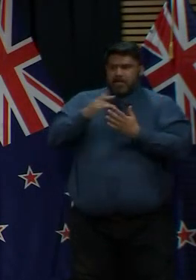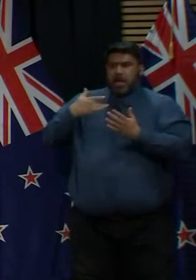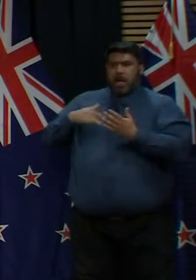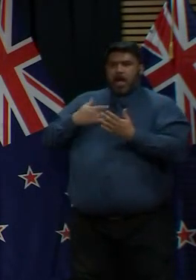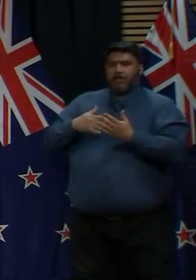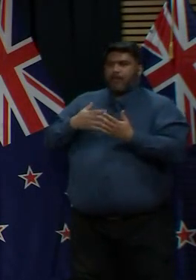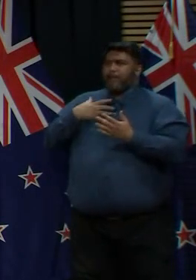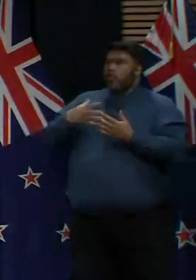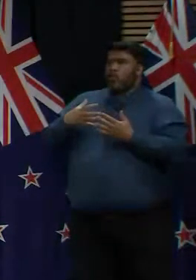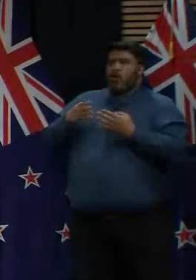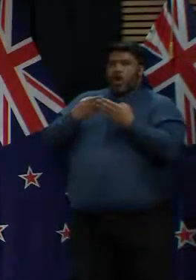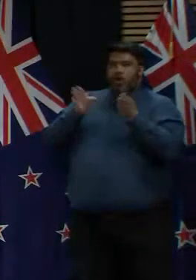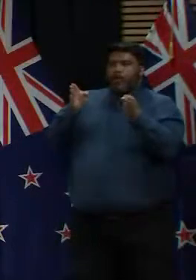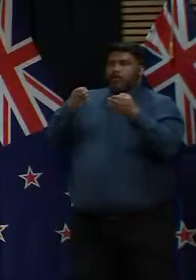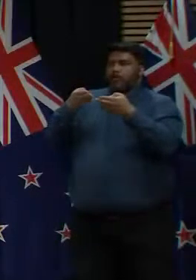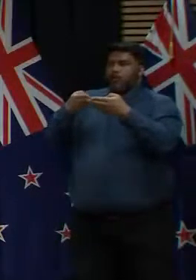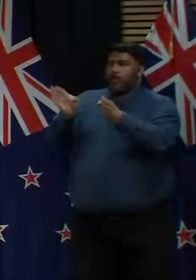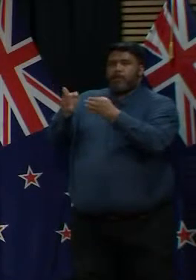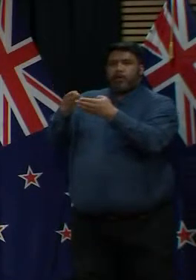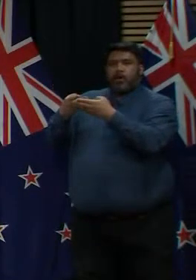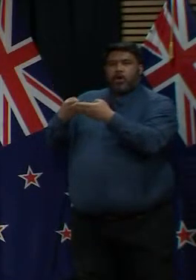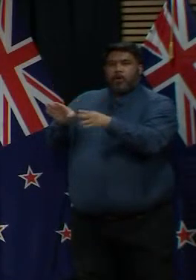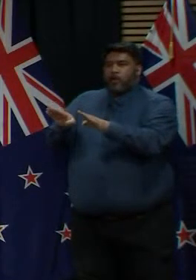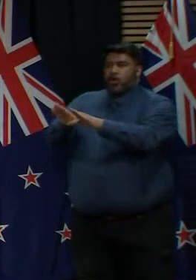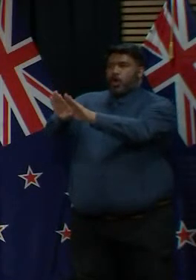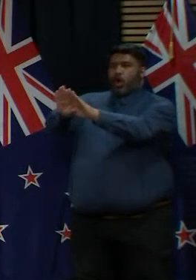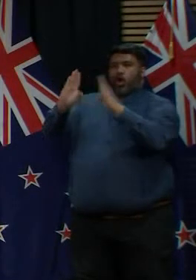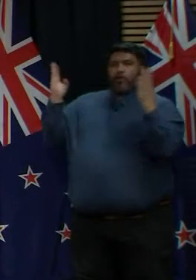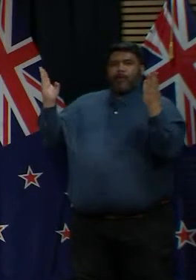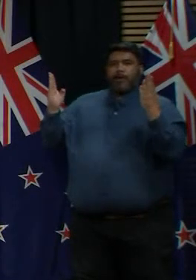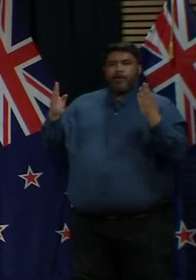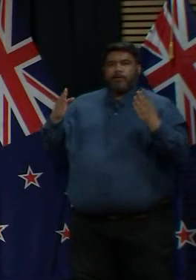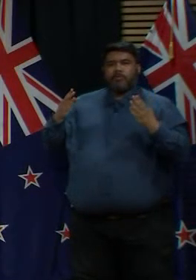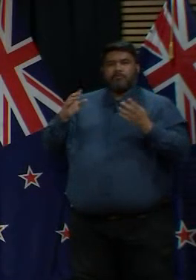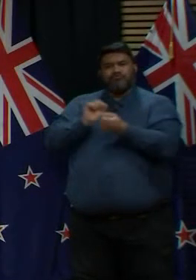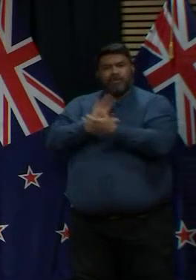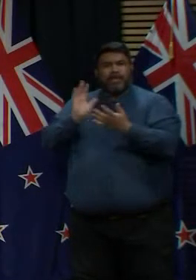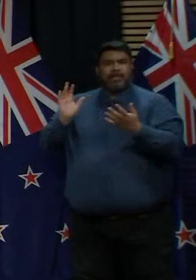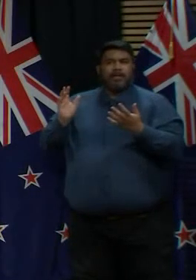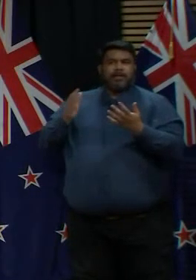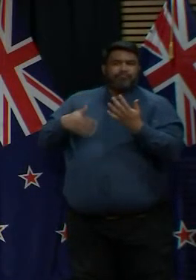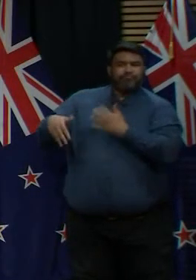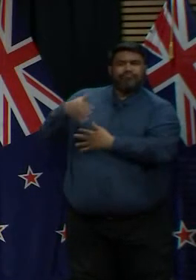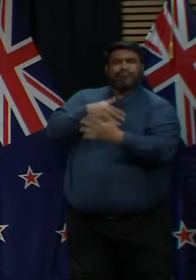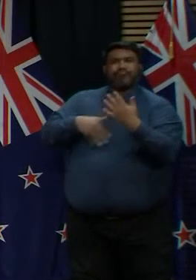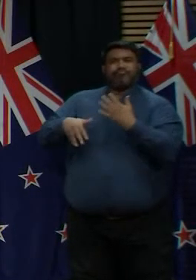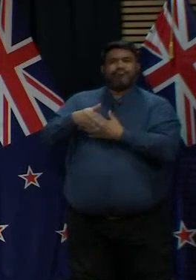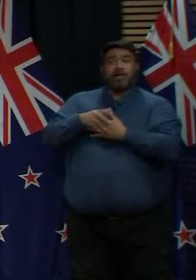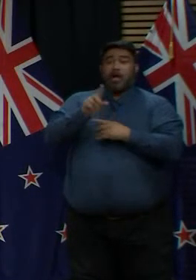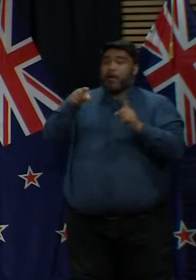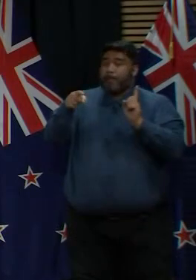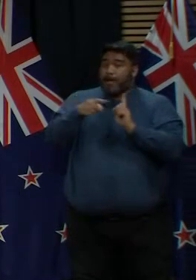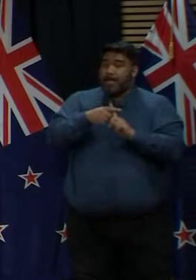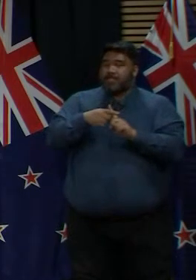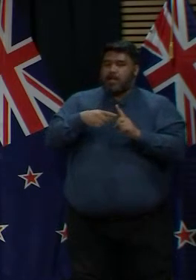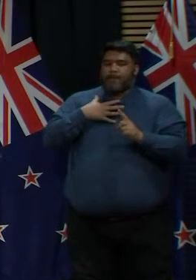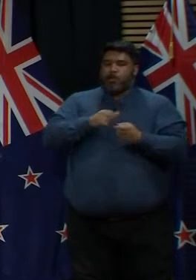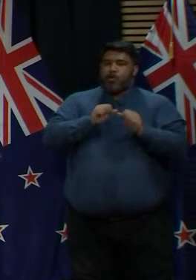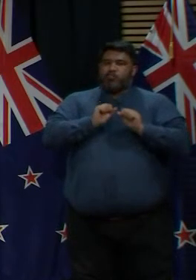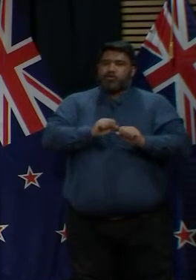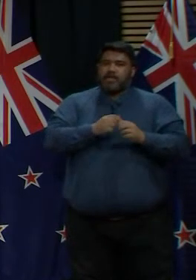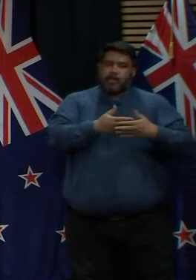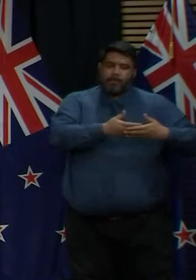more normal life will feel, and the more protection we provide, particularly for those young children and babies who can't be vaccinated.